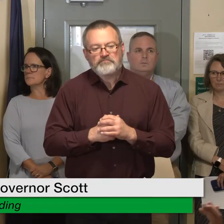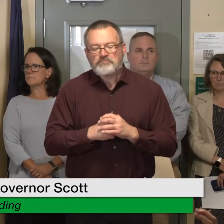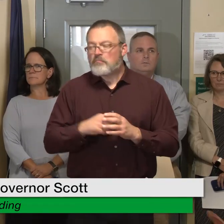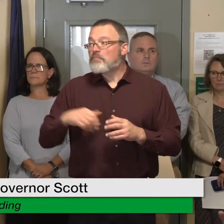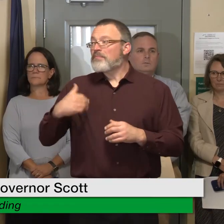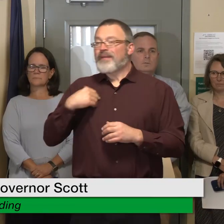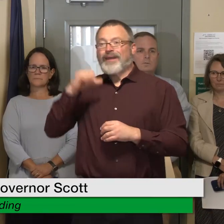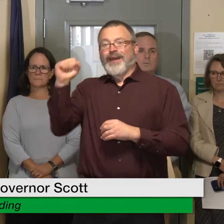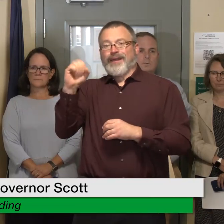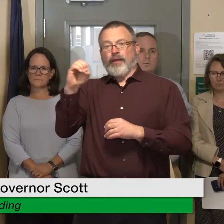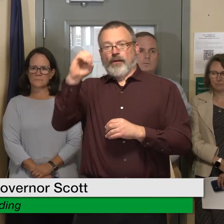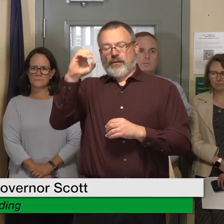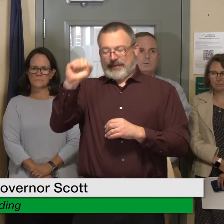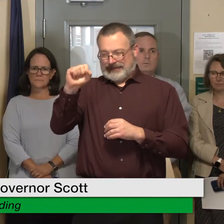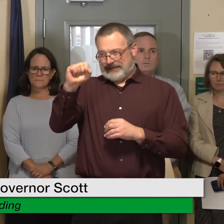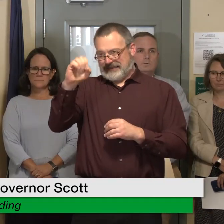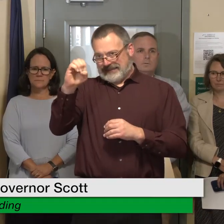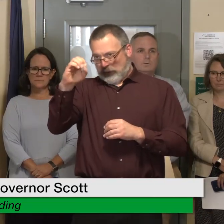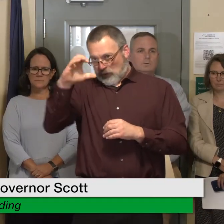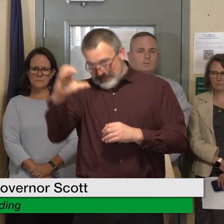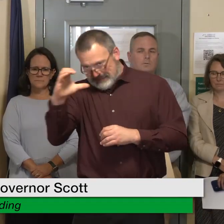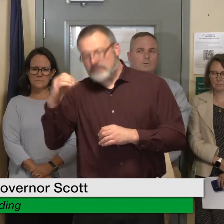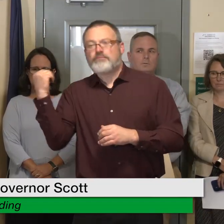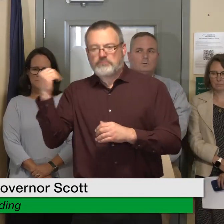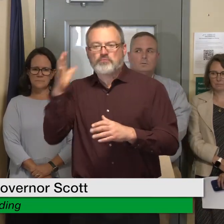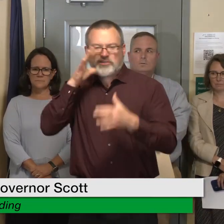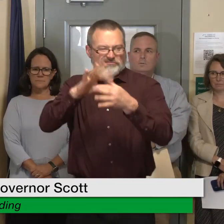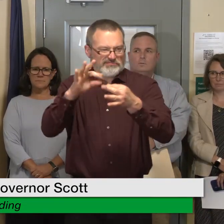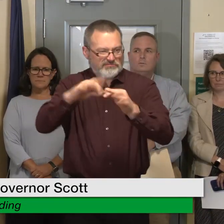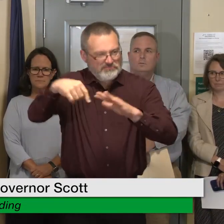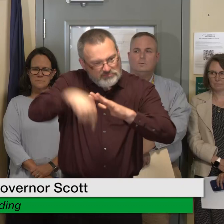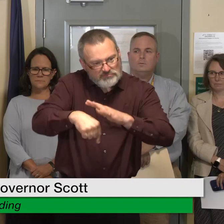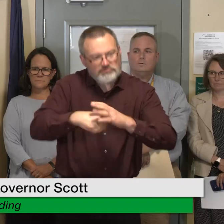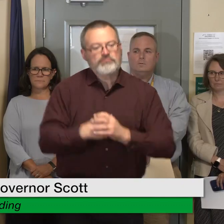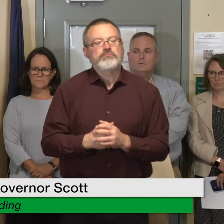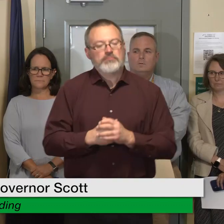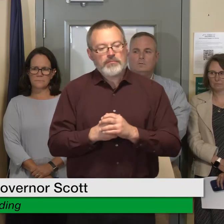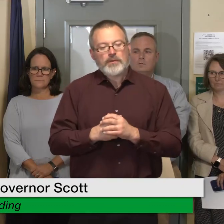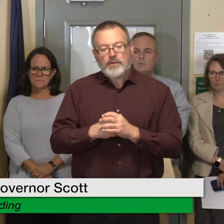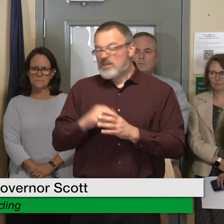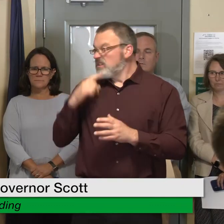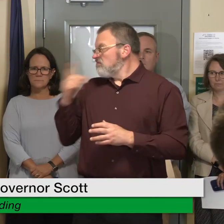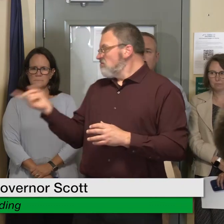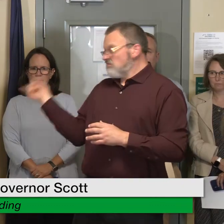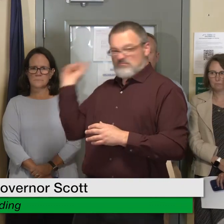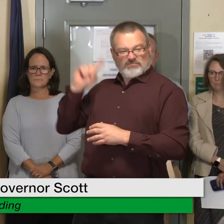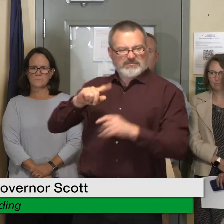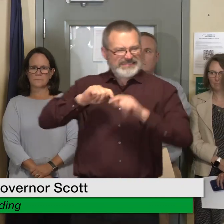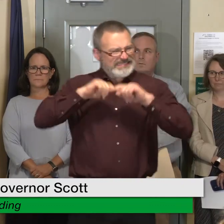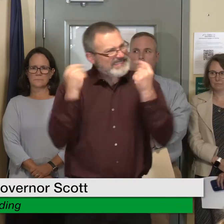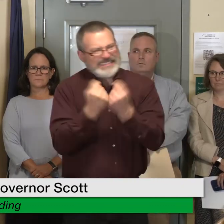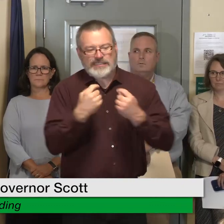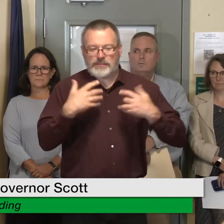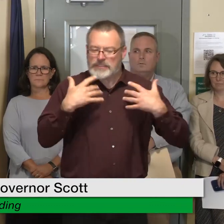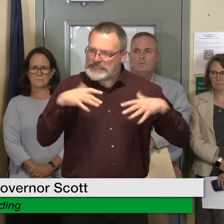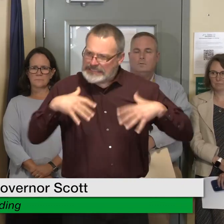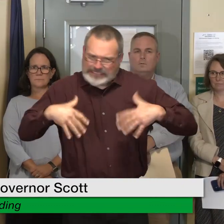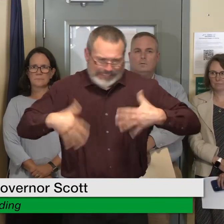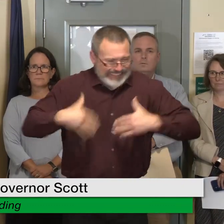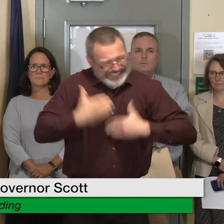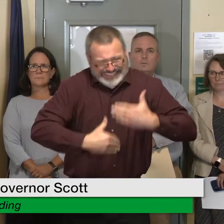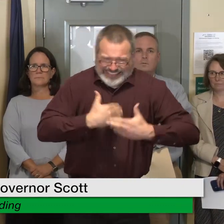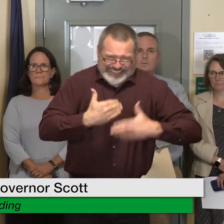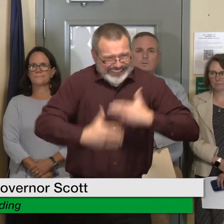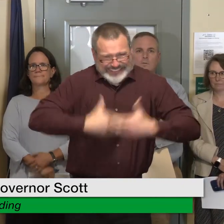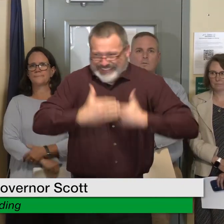working on, but I want to reiterate, our team is doing everything we can to get you what you need and cut through the